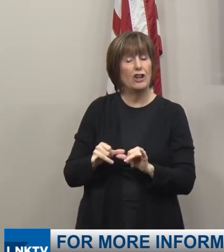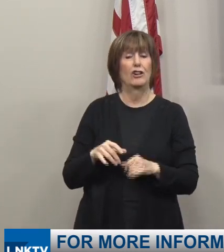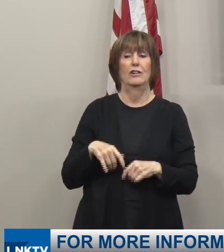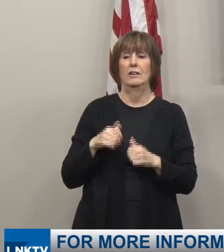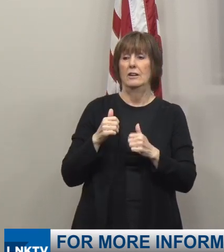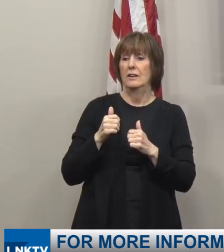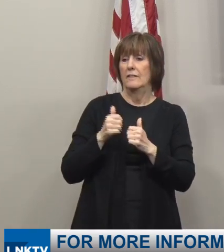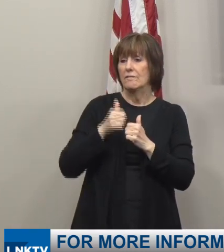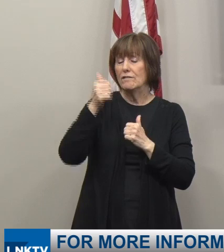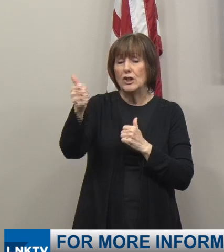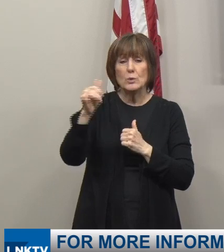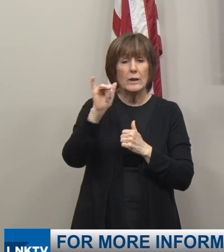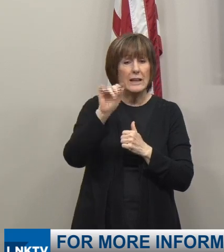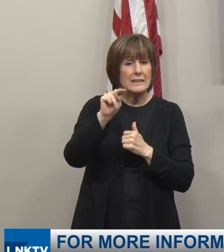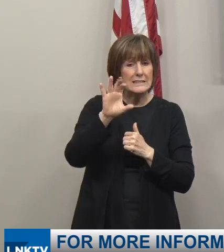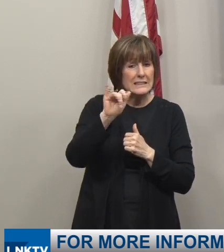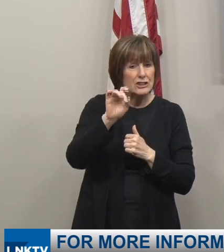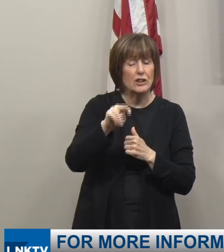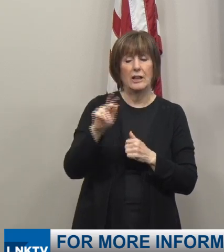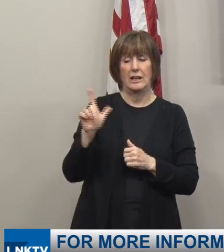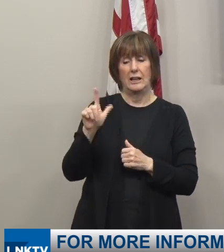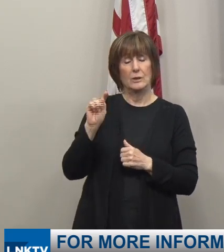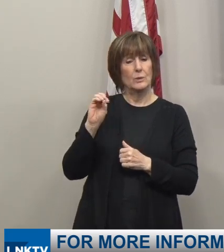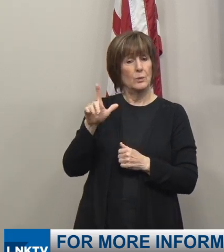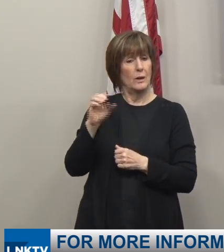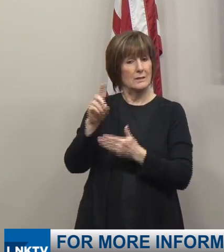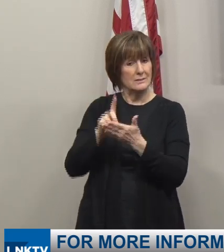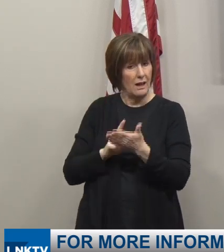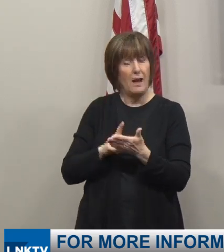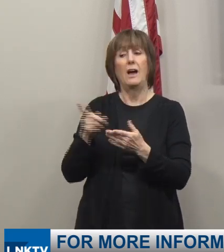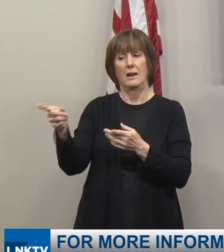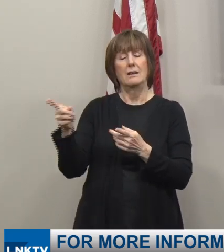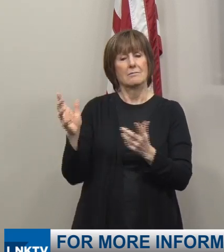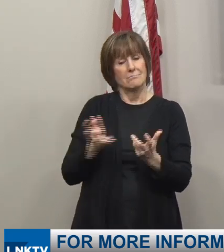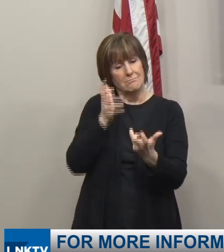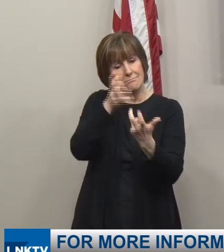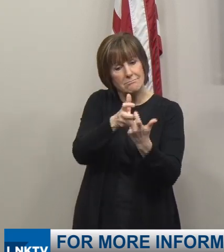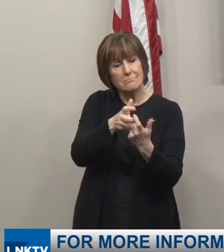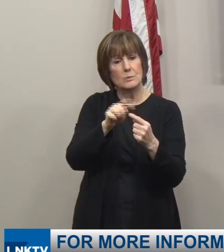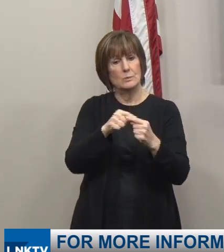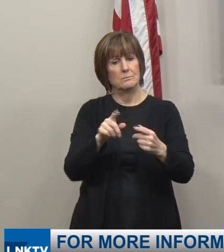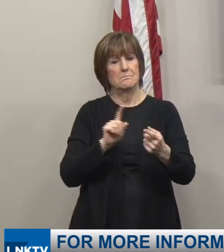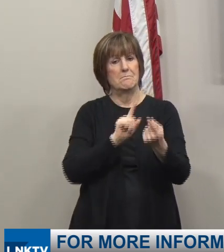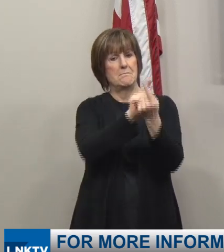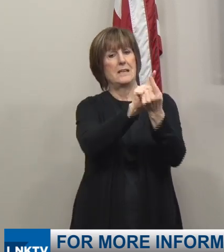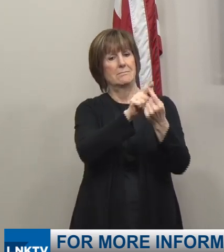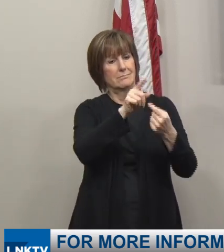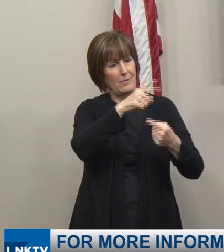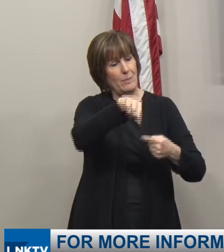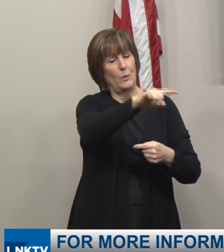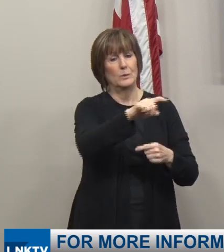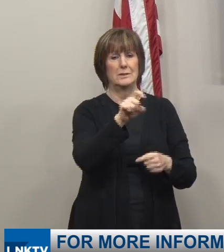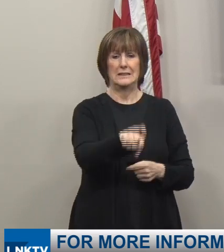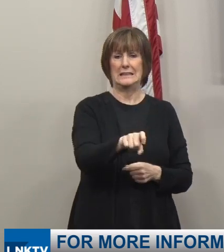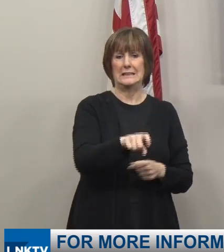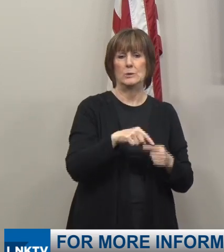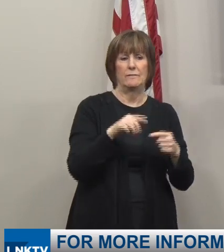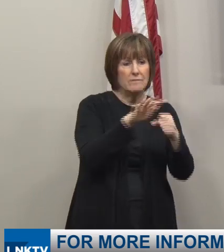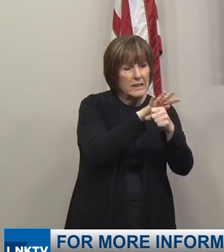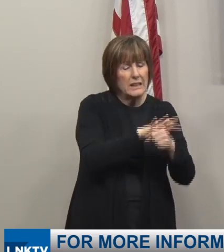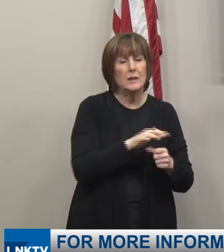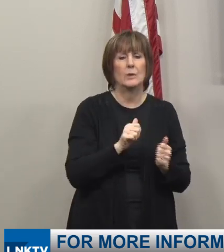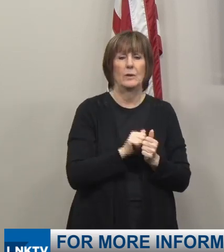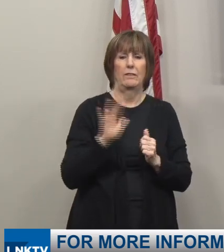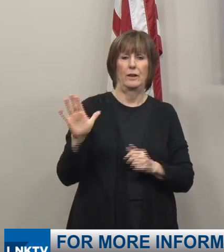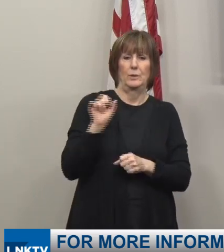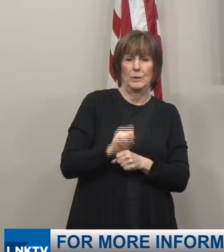Virtual Incision, and Lincoln Tool and Design for adapting to these emerging needs in our community and filling them with